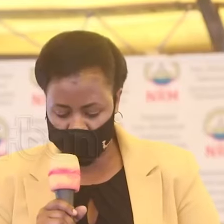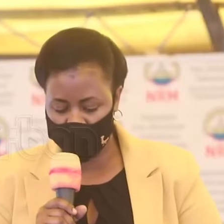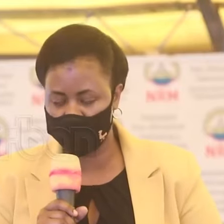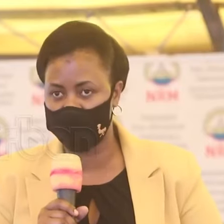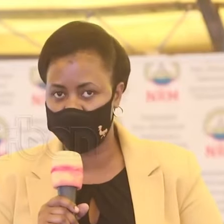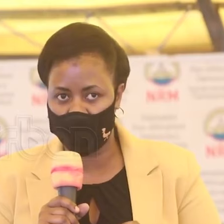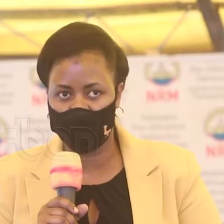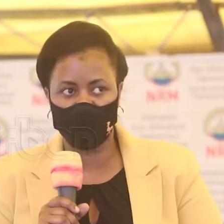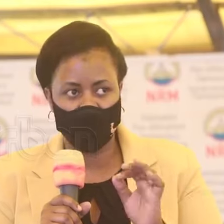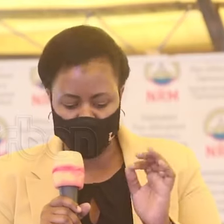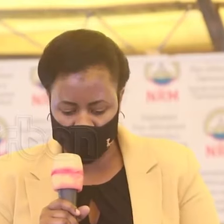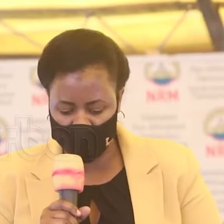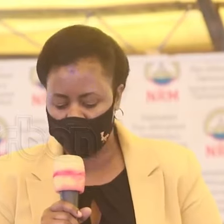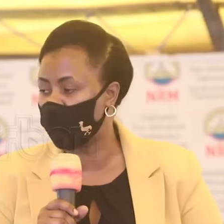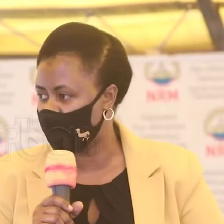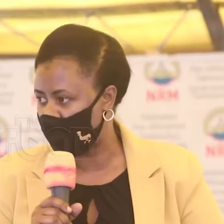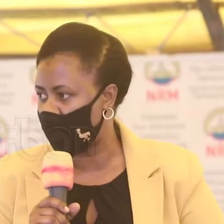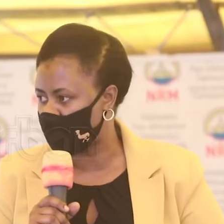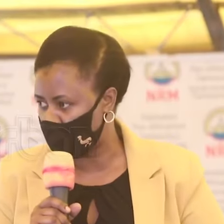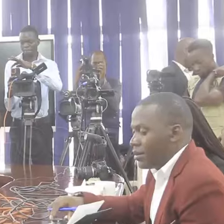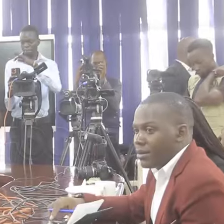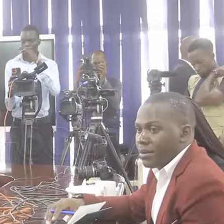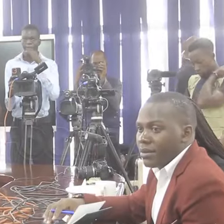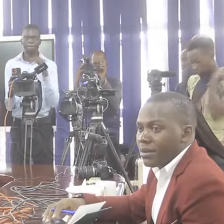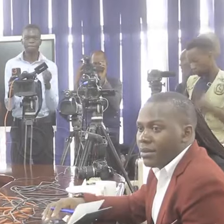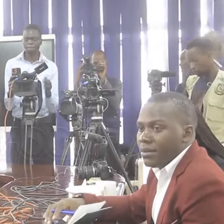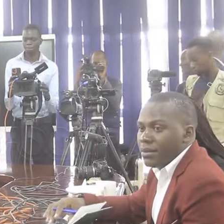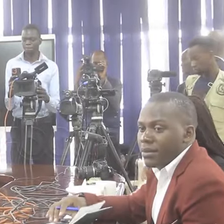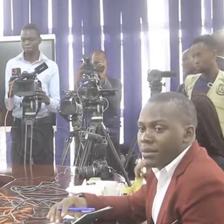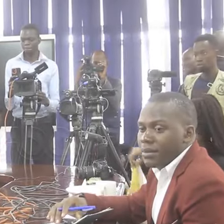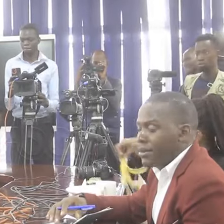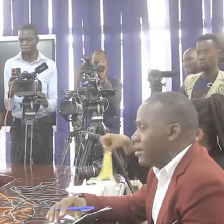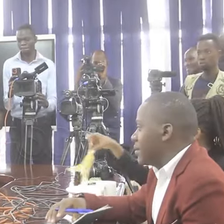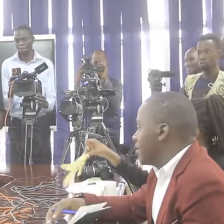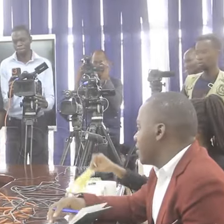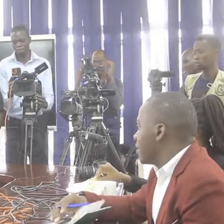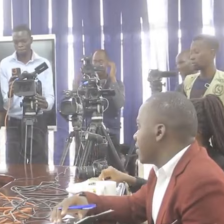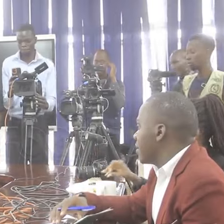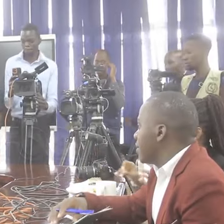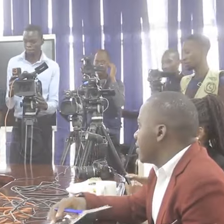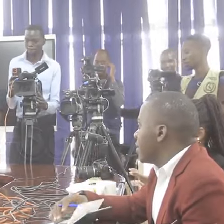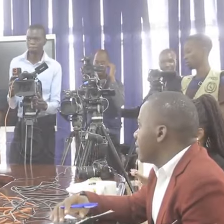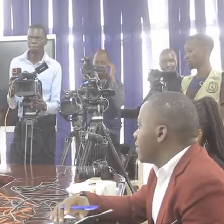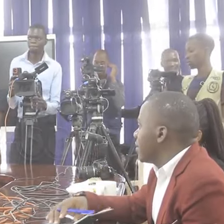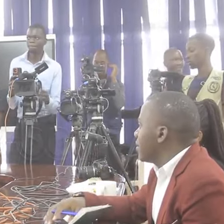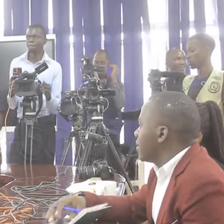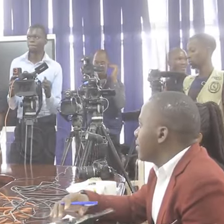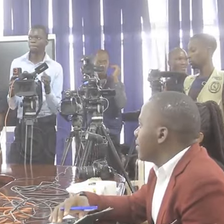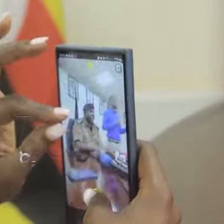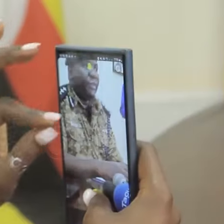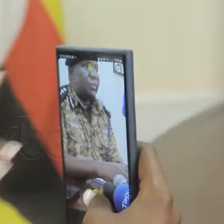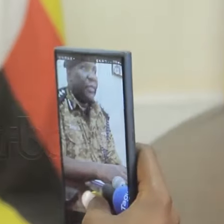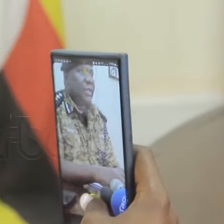shillings from the home of Honorable Barbara Nekesa. Among the suspects are police officers, Sergeant Idra Dominic,